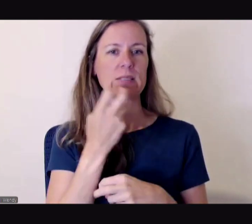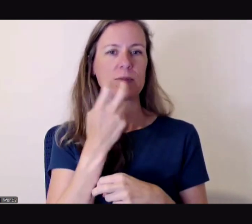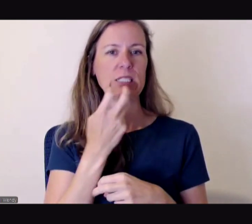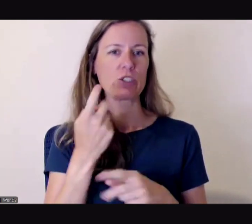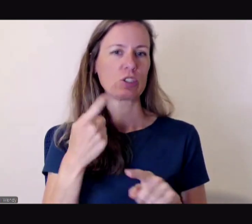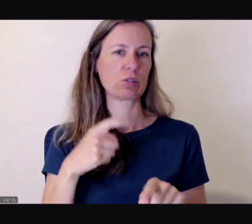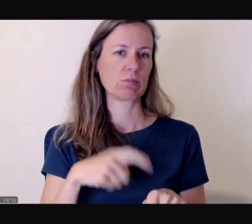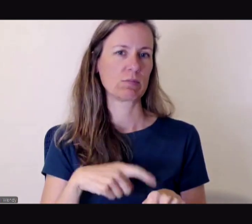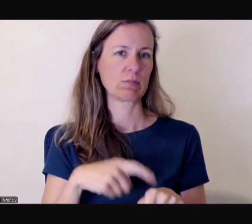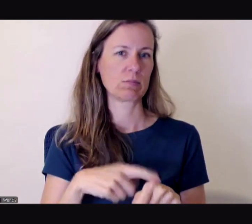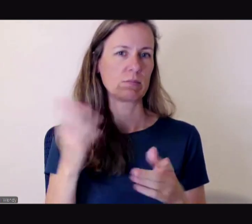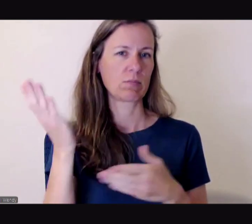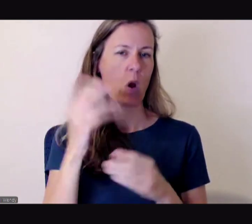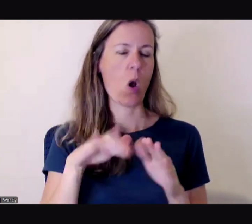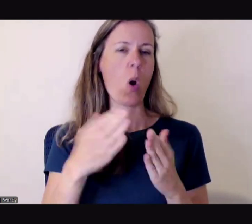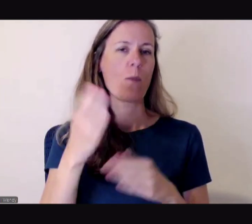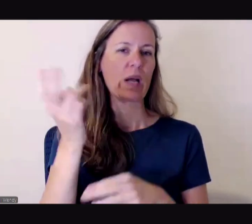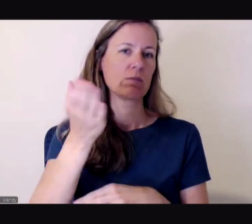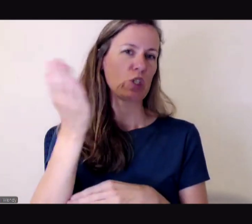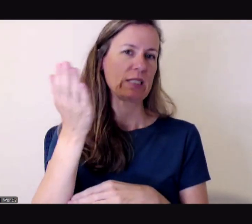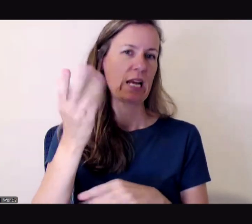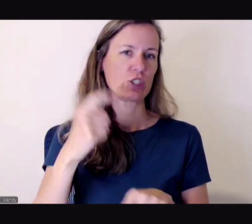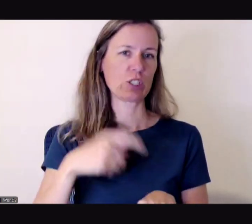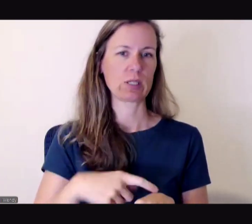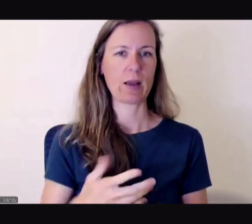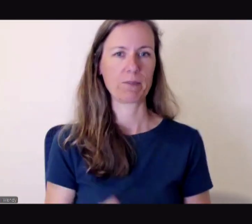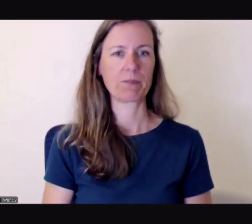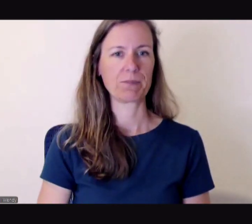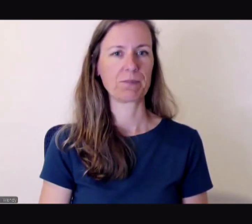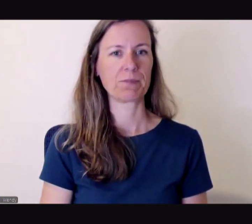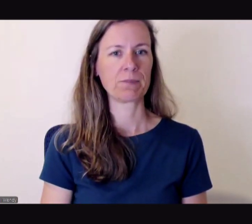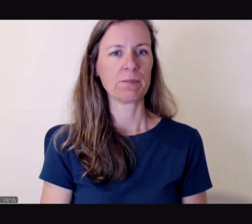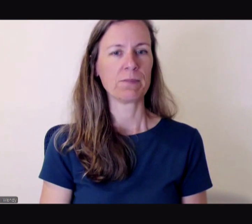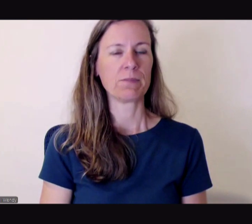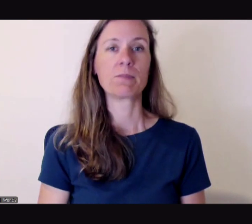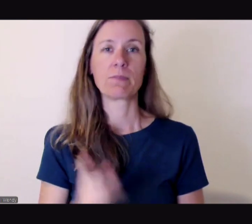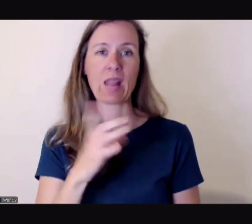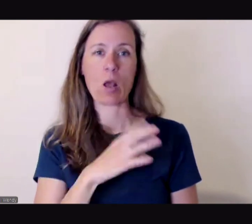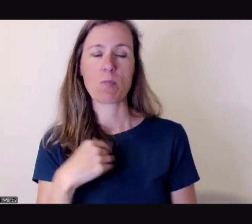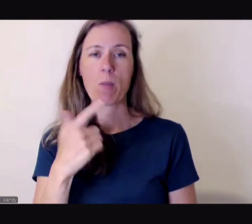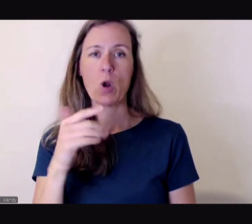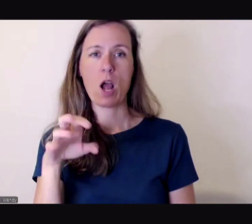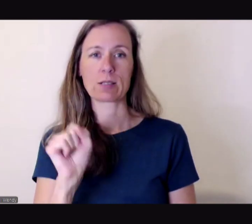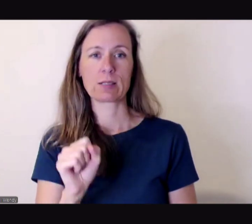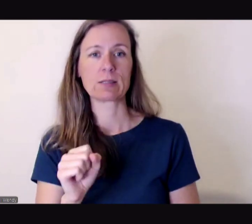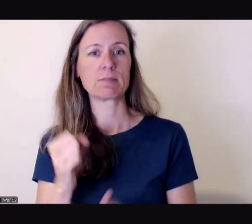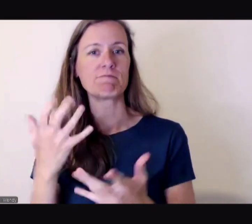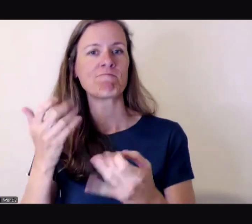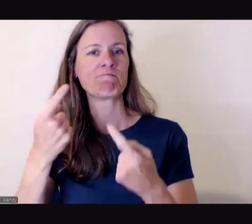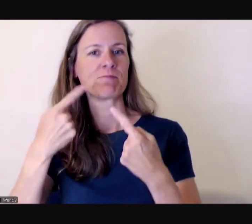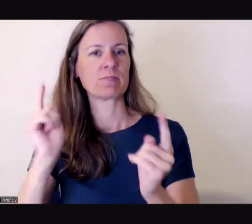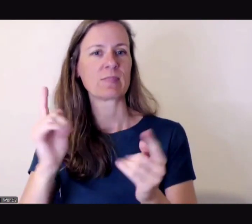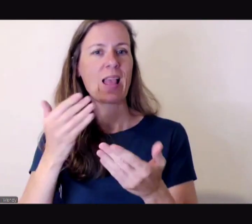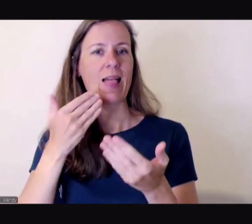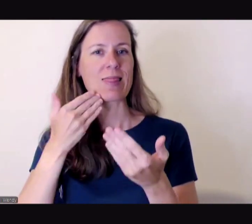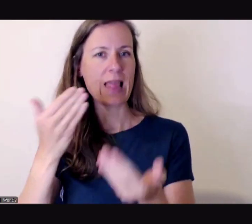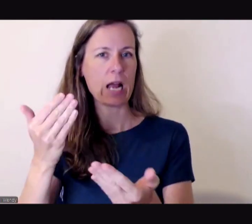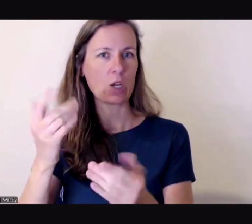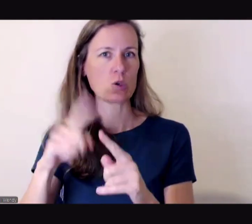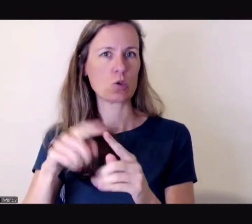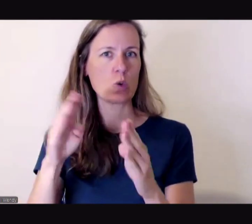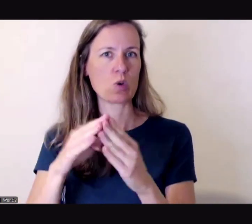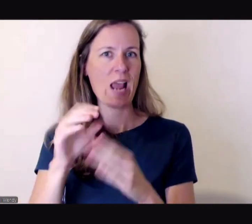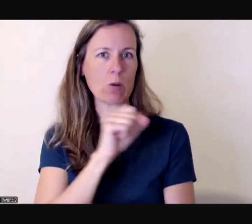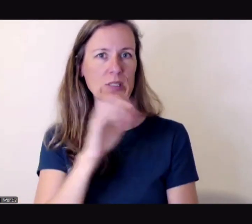Councilmember Garces. So just again, just a shout out to and thank yous all around, town staff, public